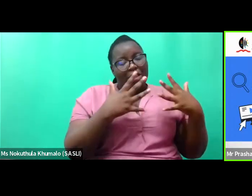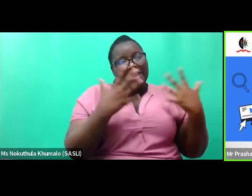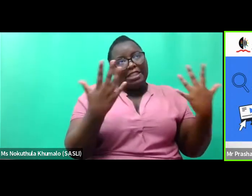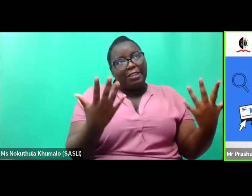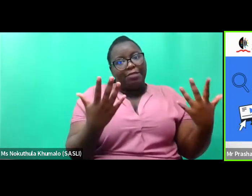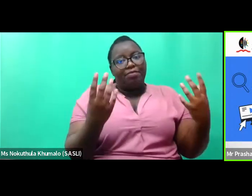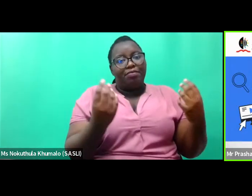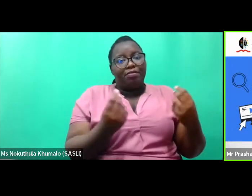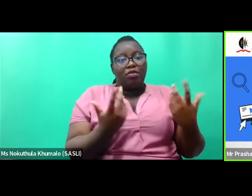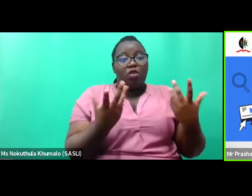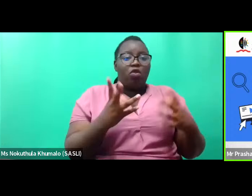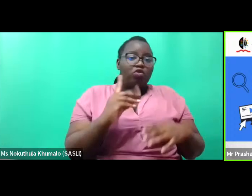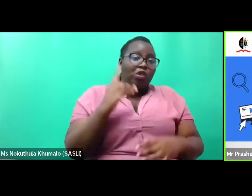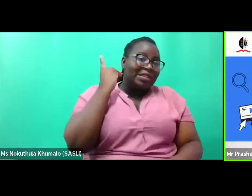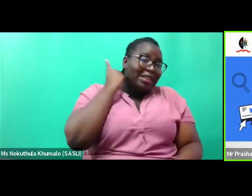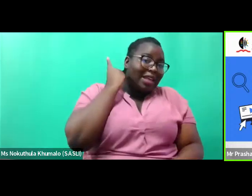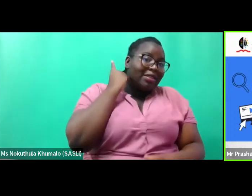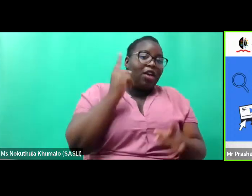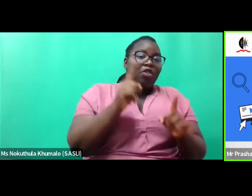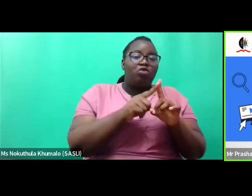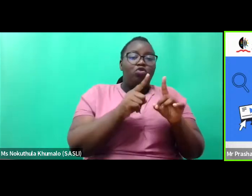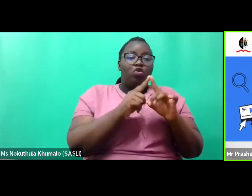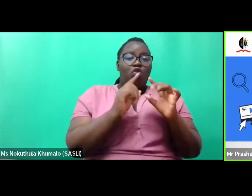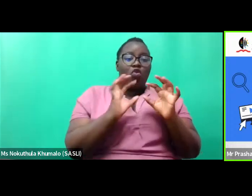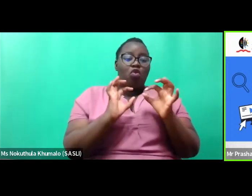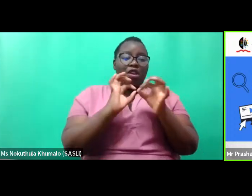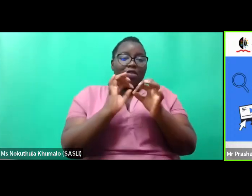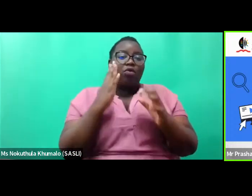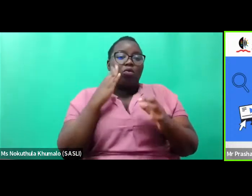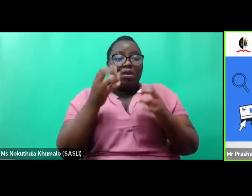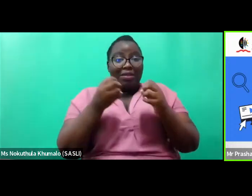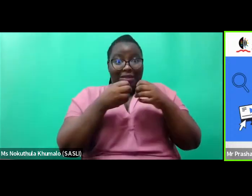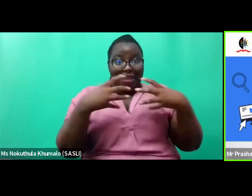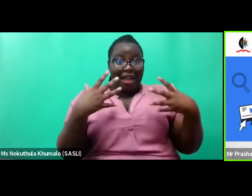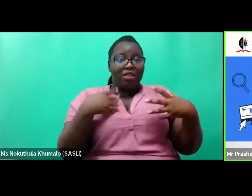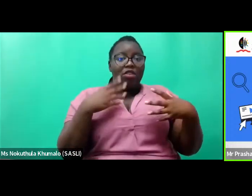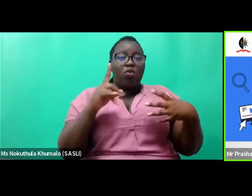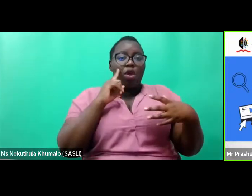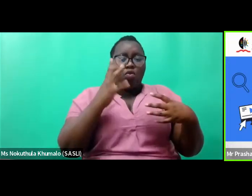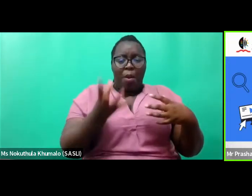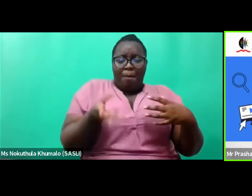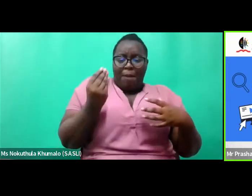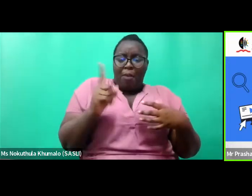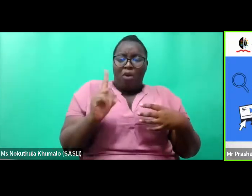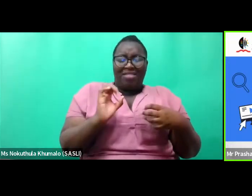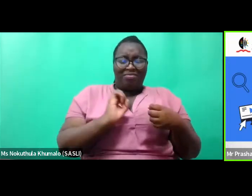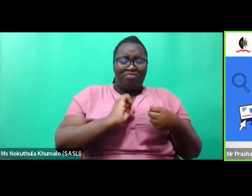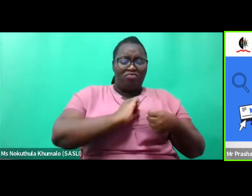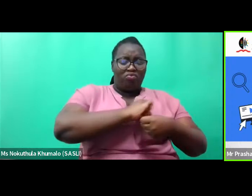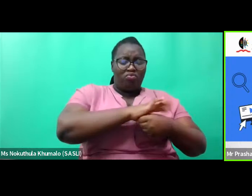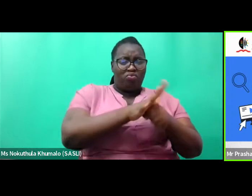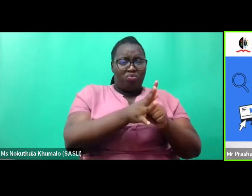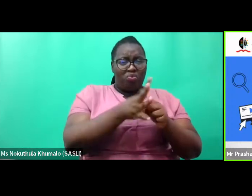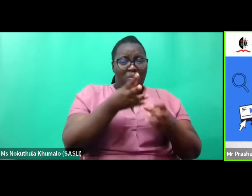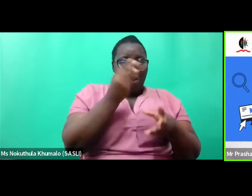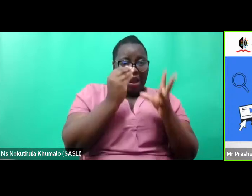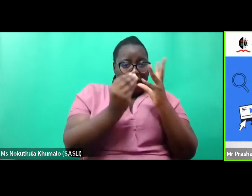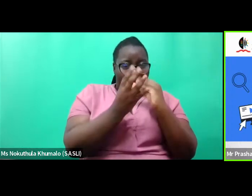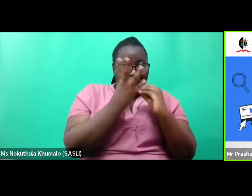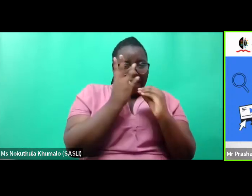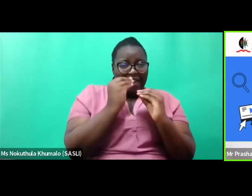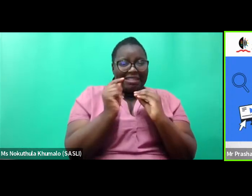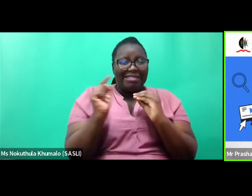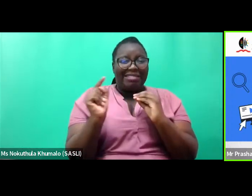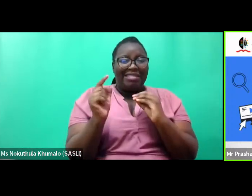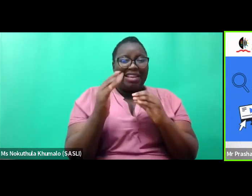and connectivity as well, when we started looking into the COVID pandemic and learning under those conditions were also problematic, as well